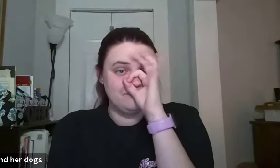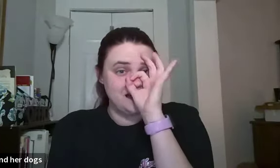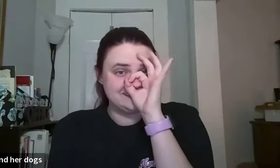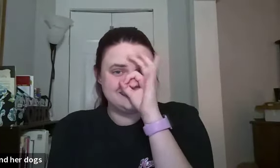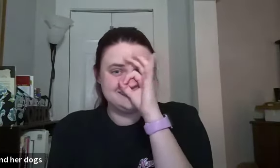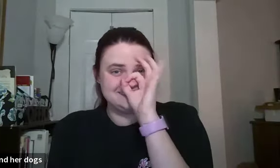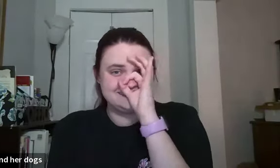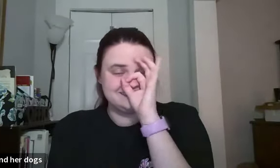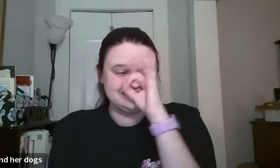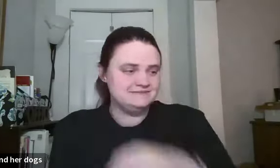Fox.